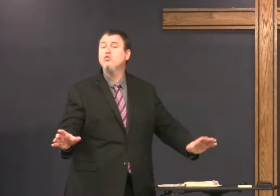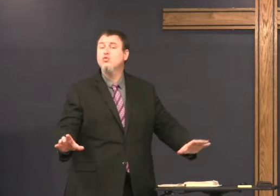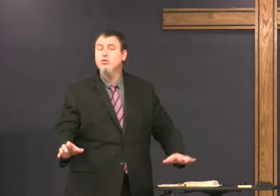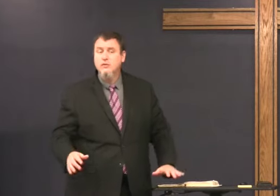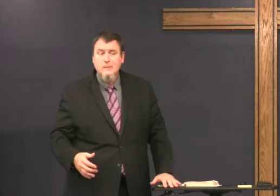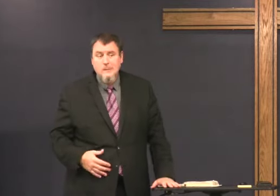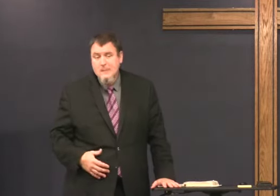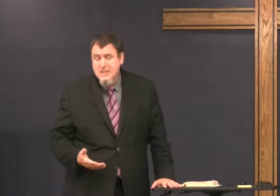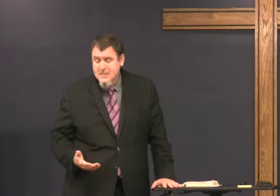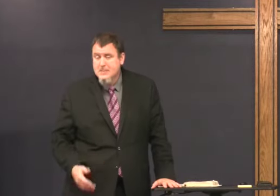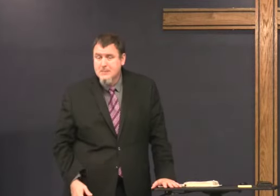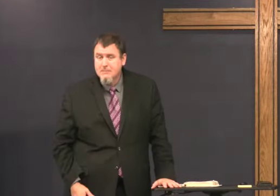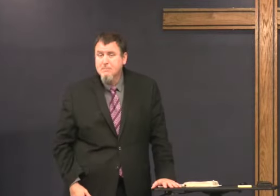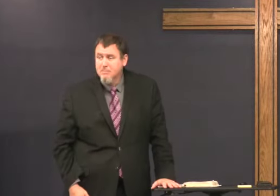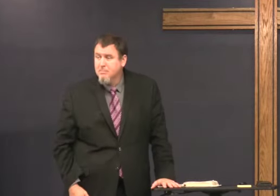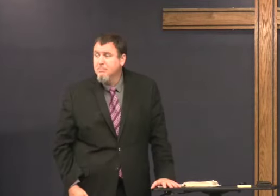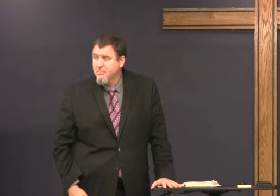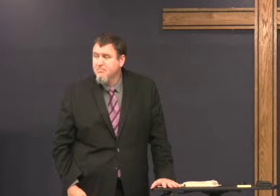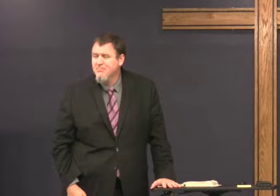But where is the action?